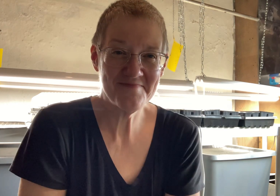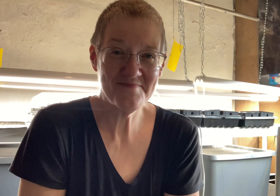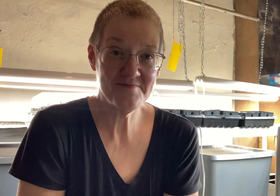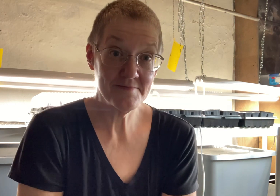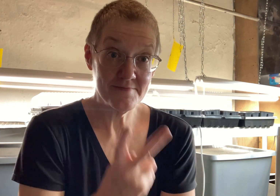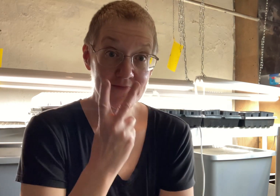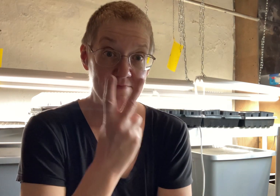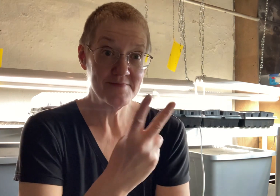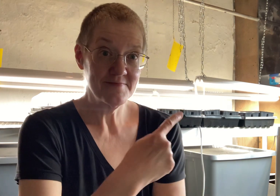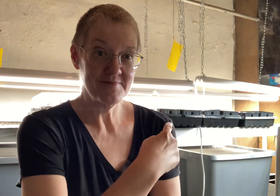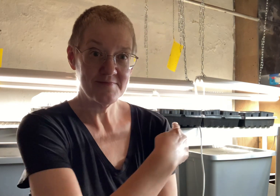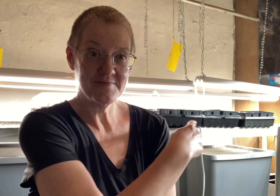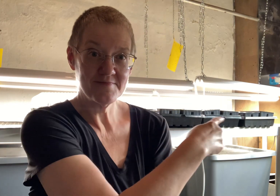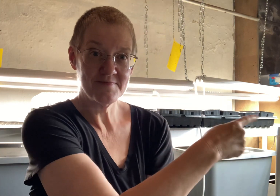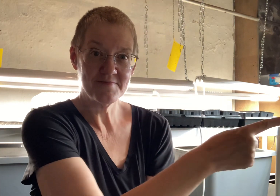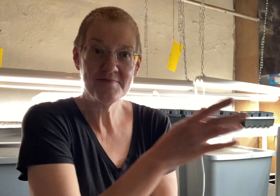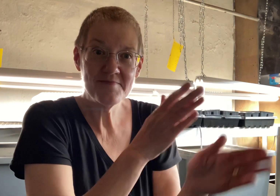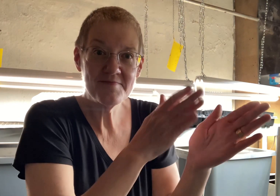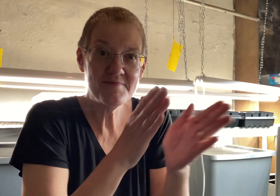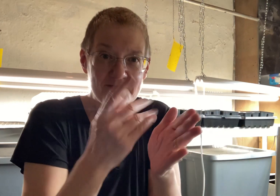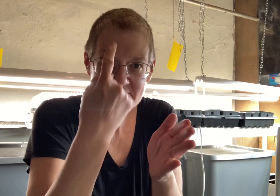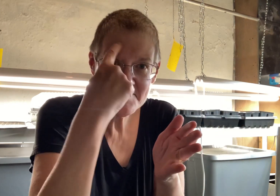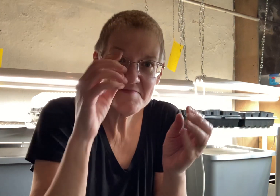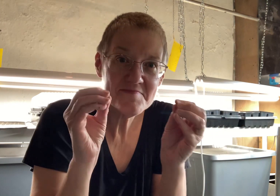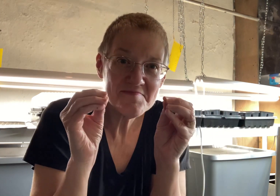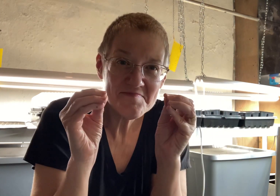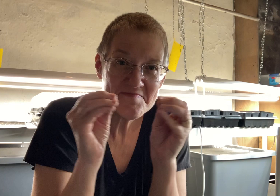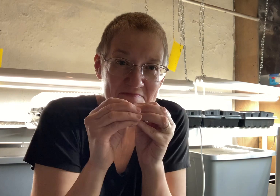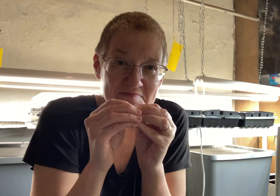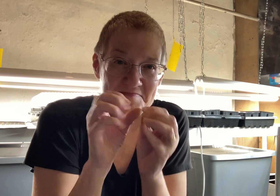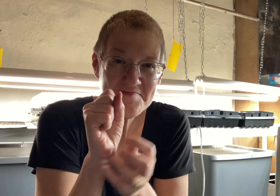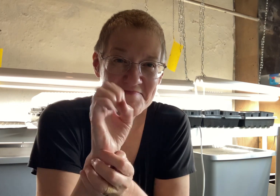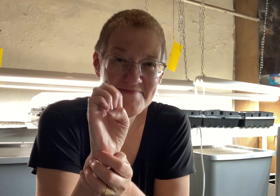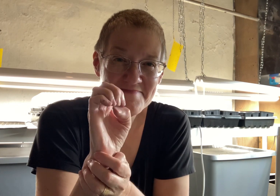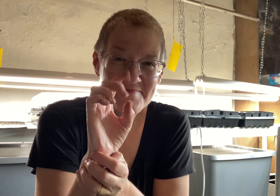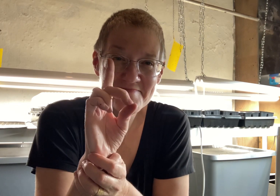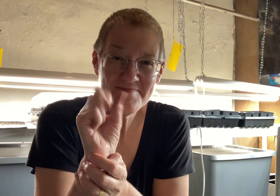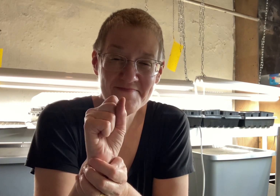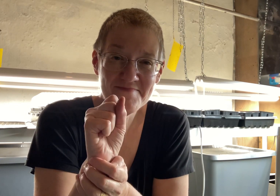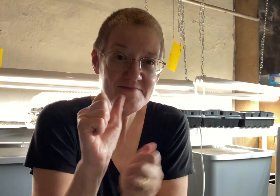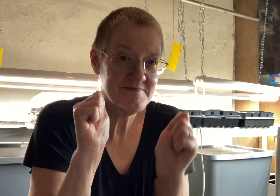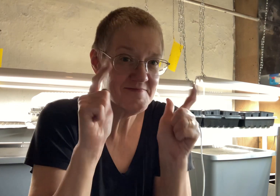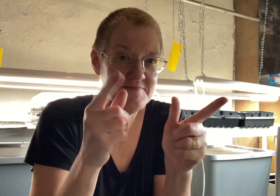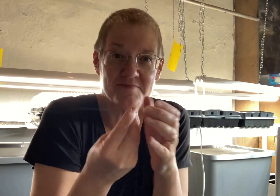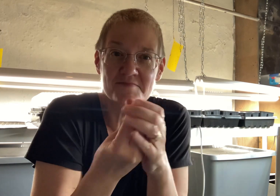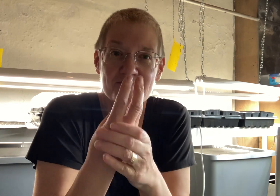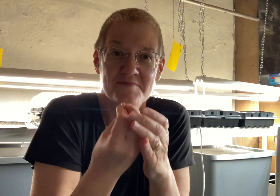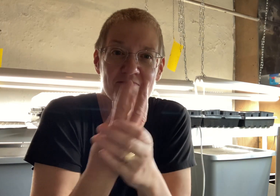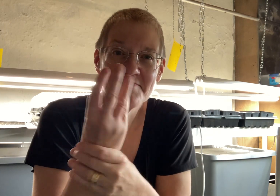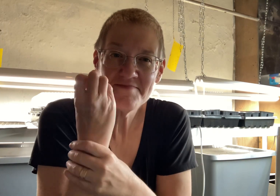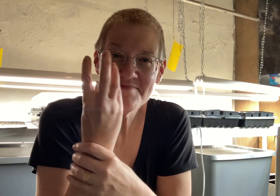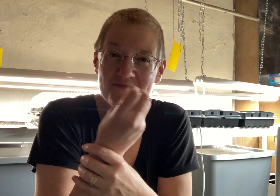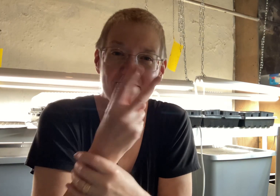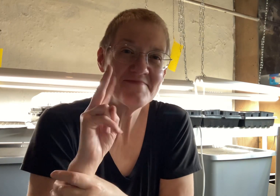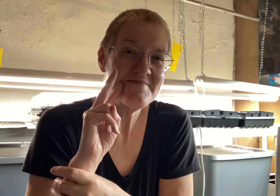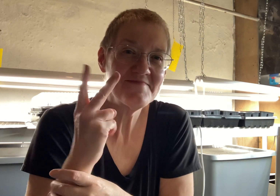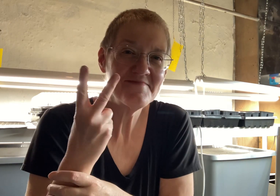to help hold in the moisture. Can you see how I'm preparing for more seeds? All the